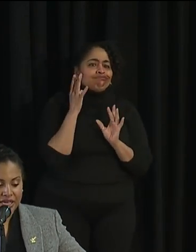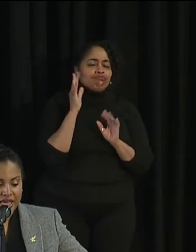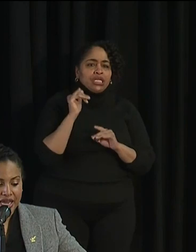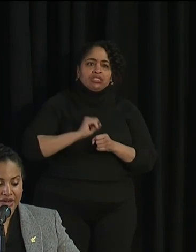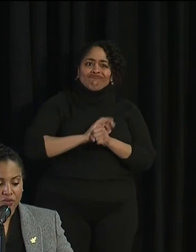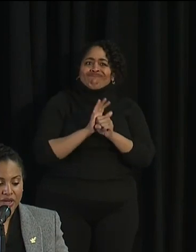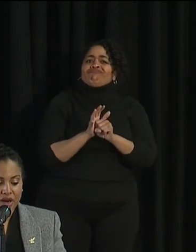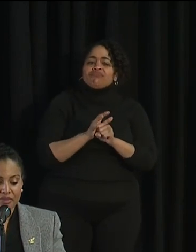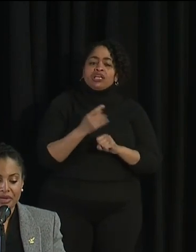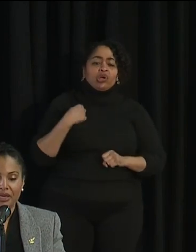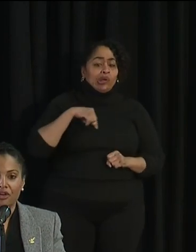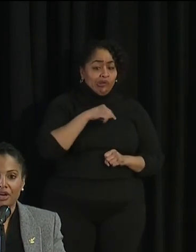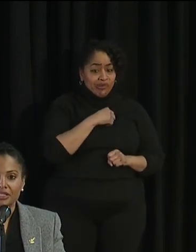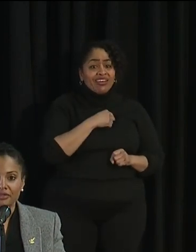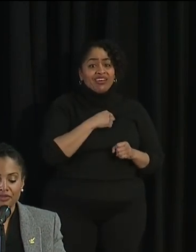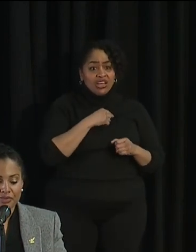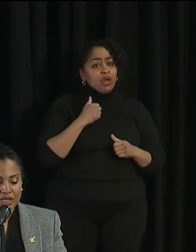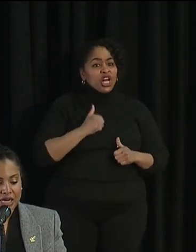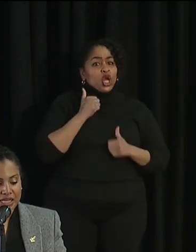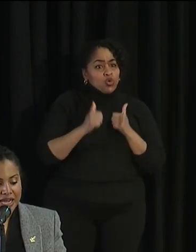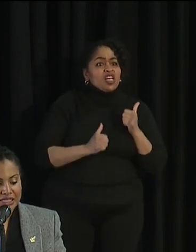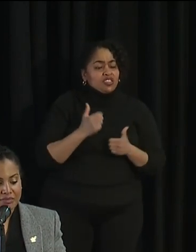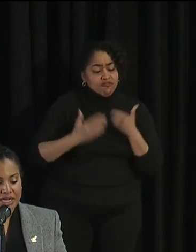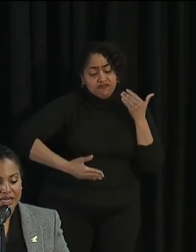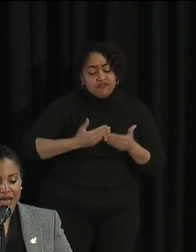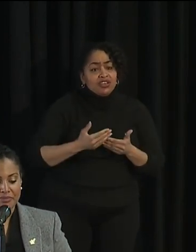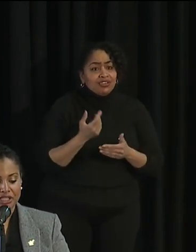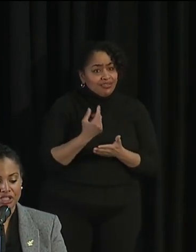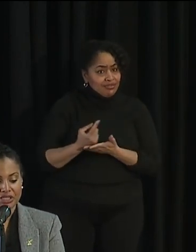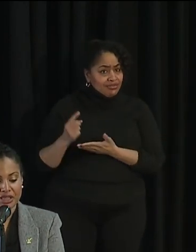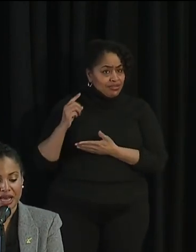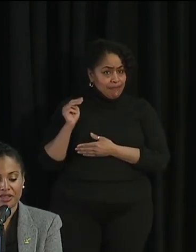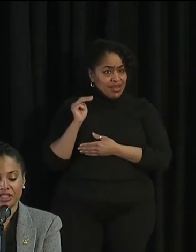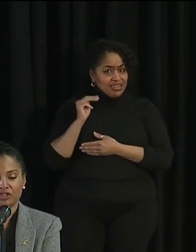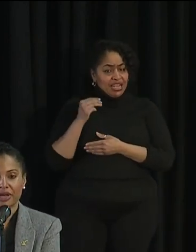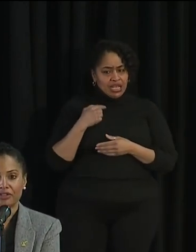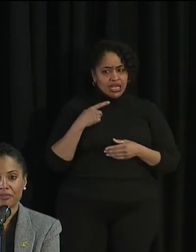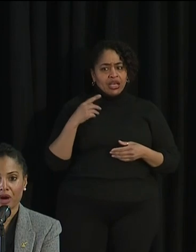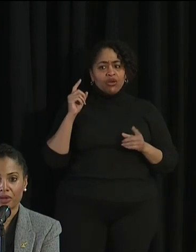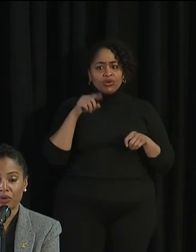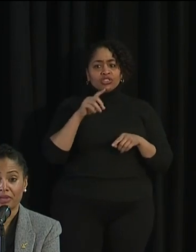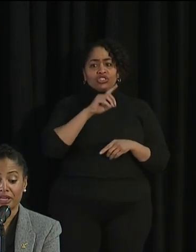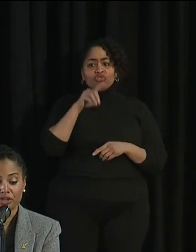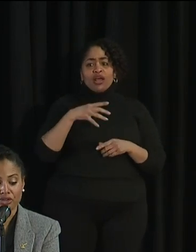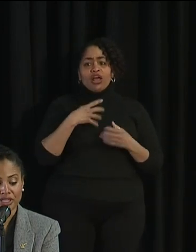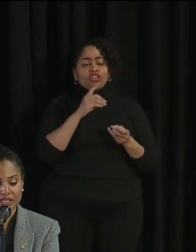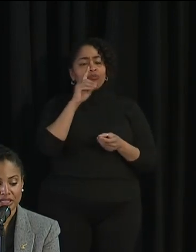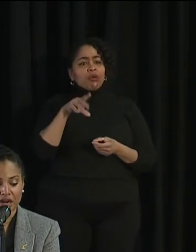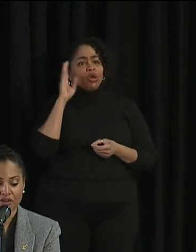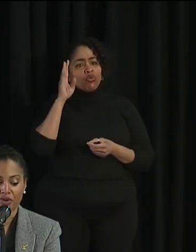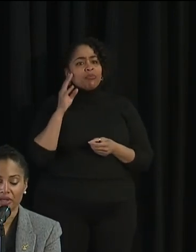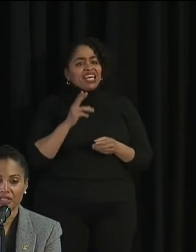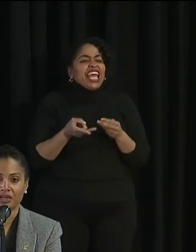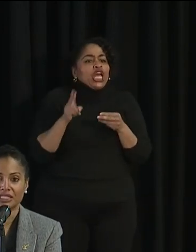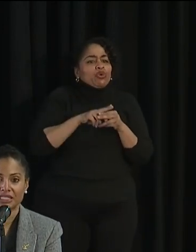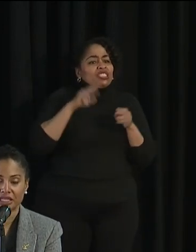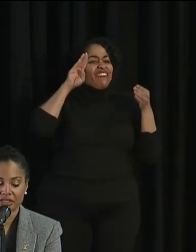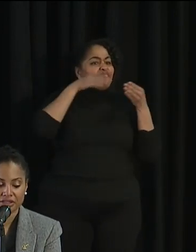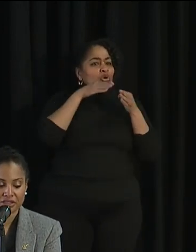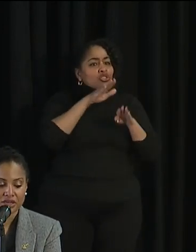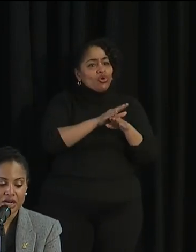COVID-19, and we are being aggressive. Last Monday, I mentioned that the Detroit Health Department would be increasing our focus